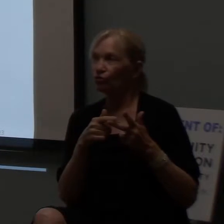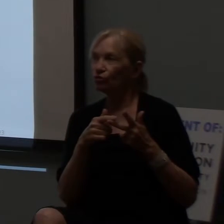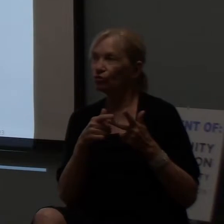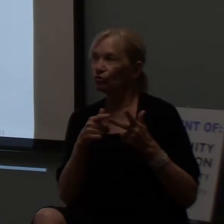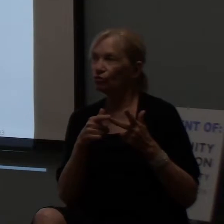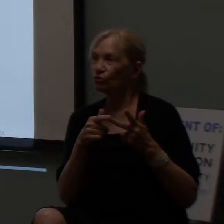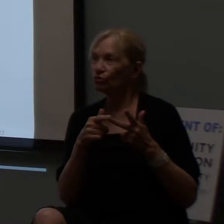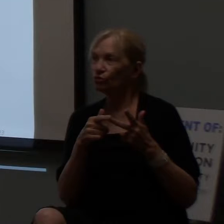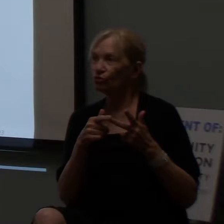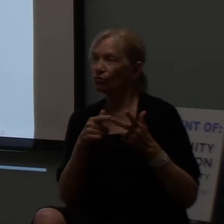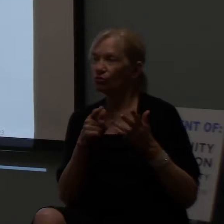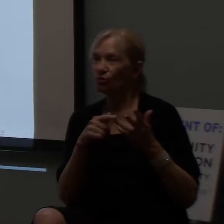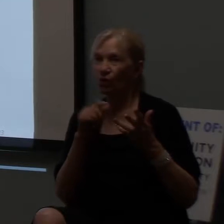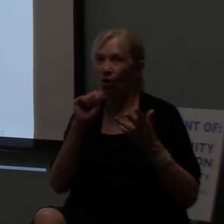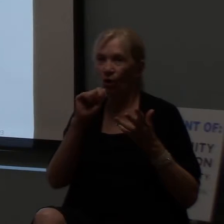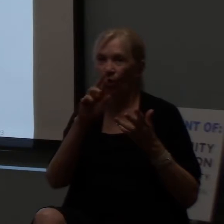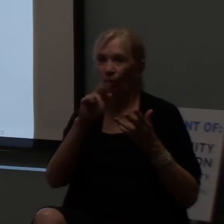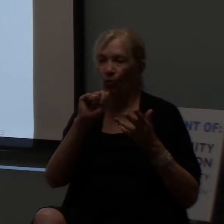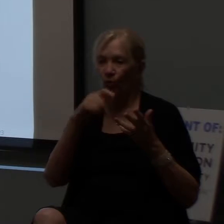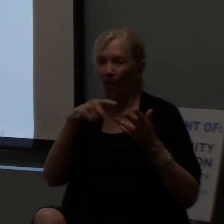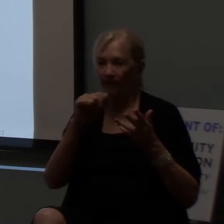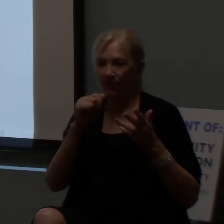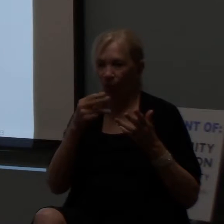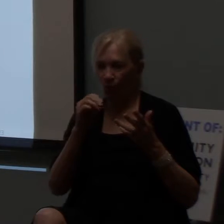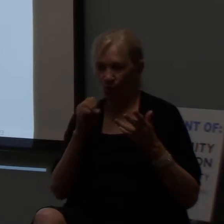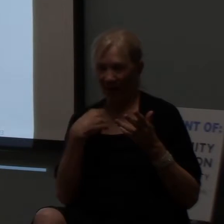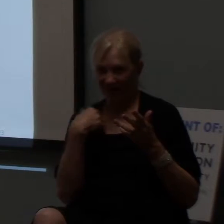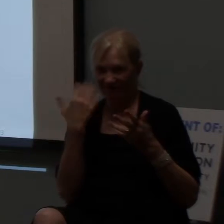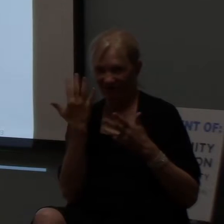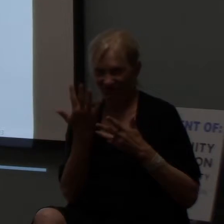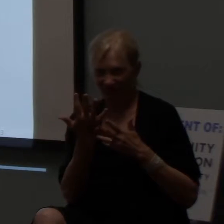We just said Arapahoe has 5 wards. Yeah.